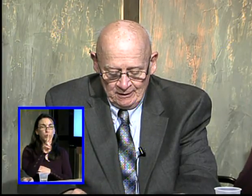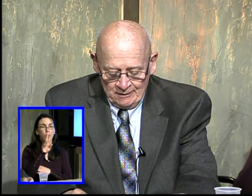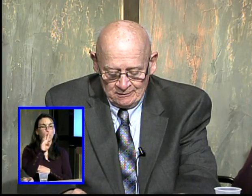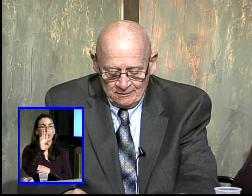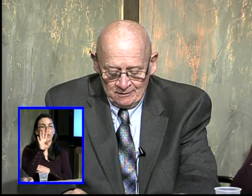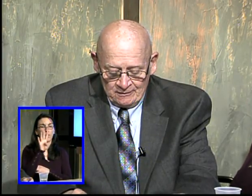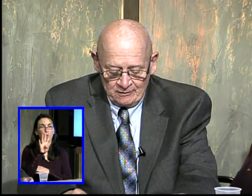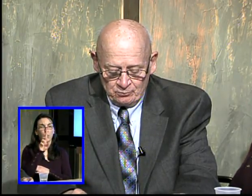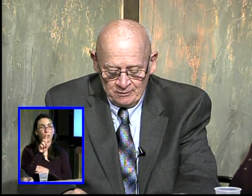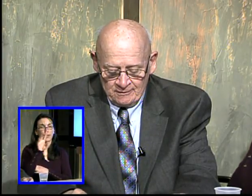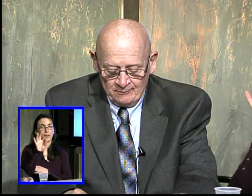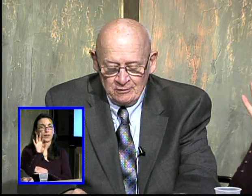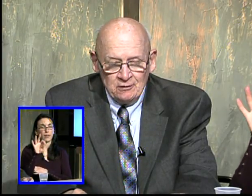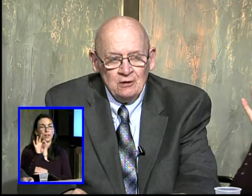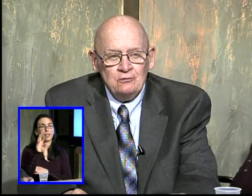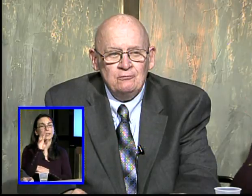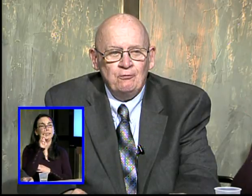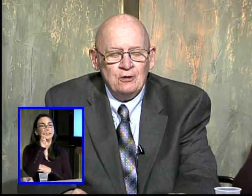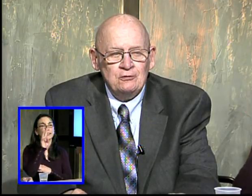617-242-4199.